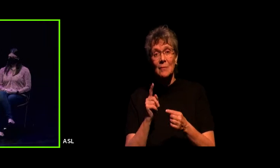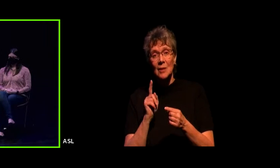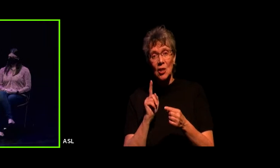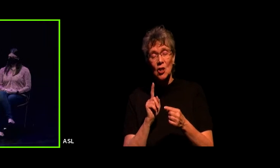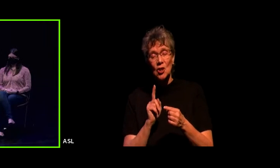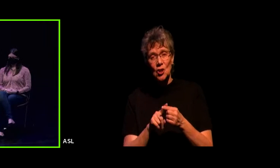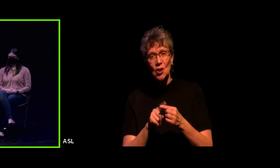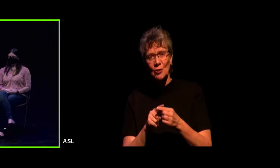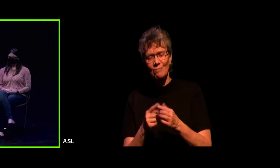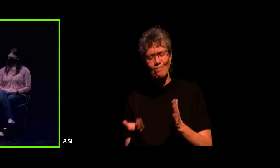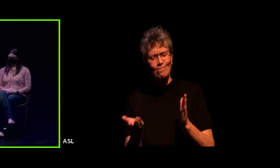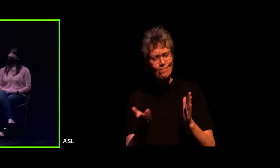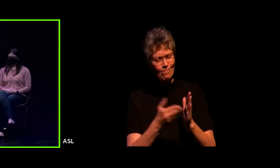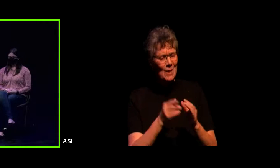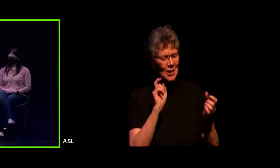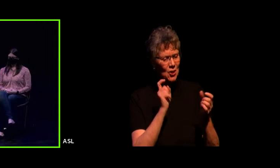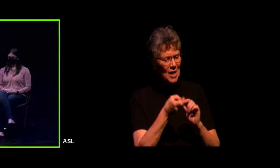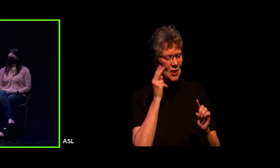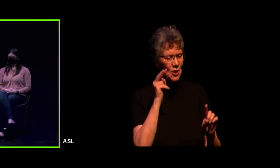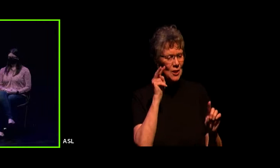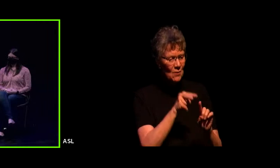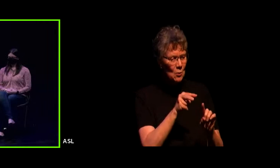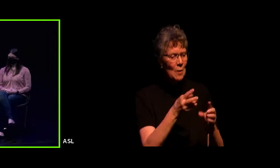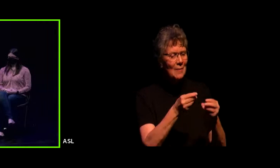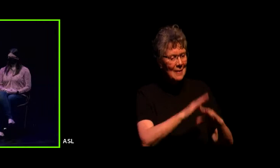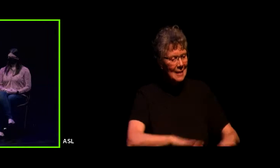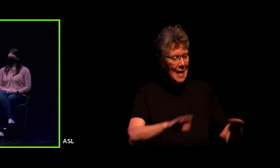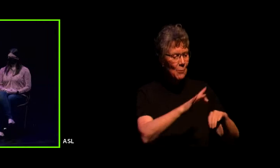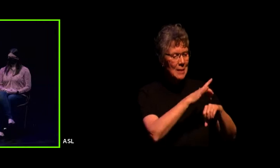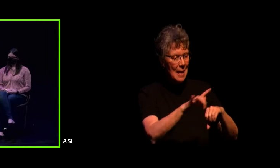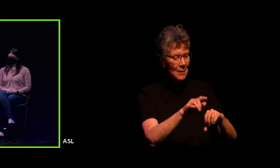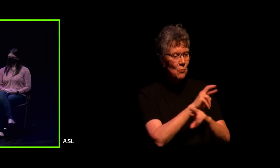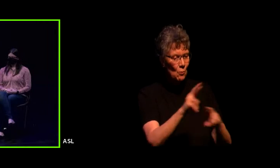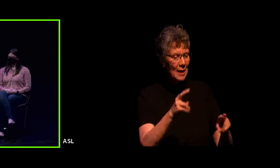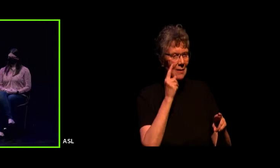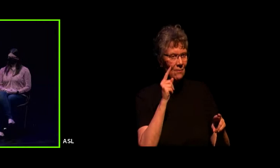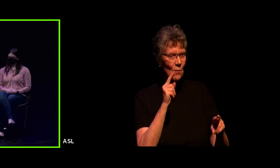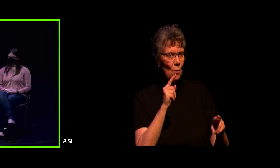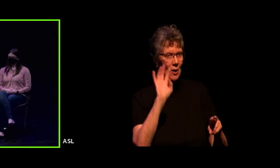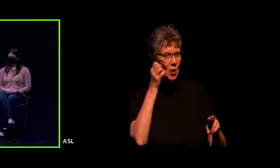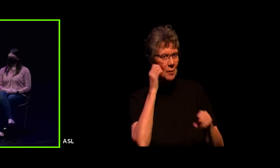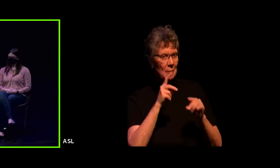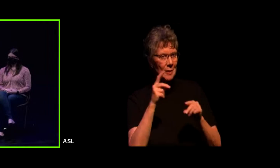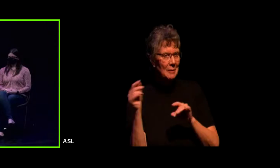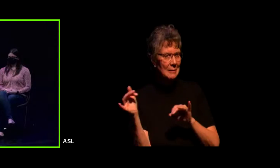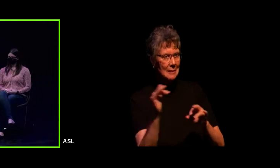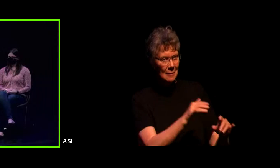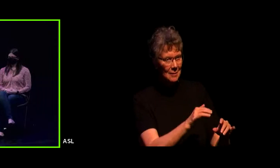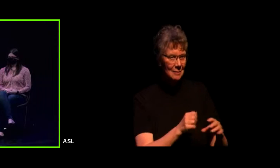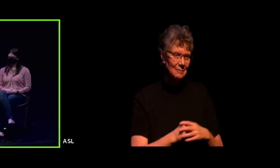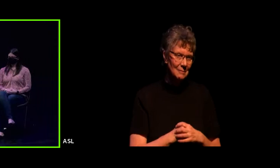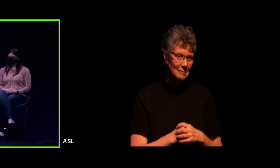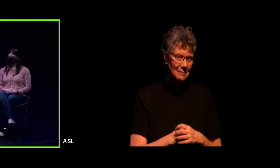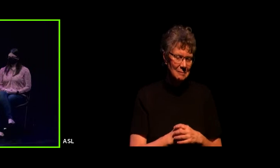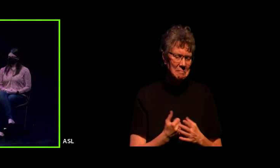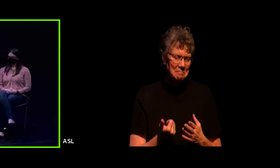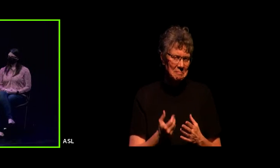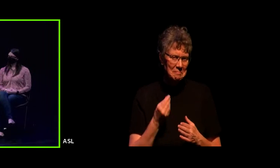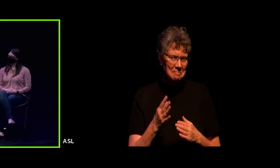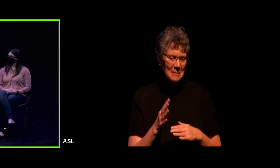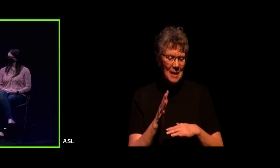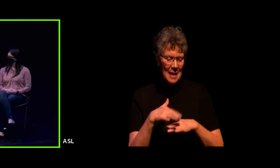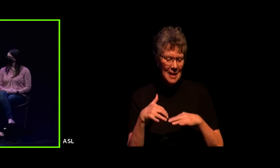empty land. But I want to begin by saying Indigenous people don't need us to do that. They know that we